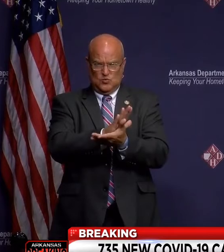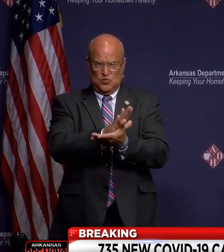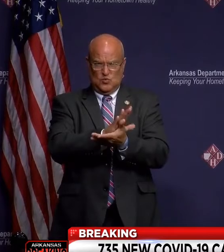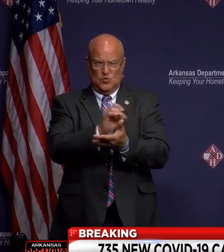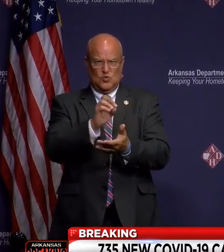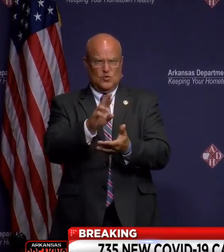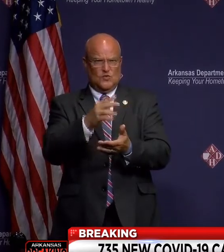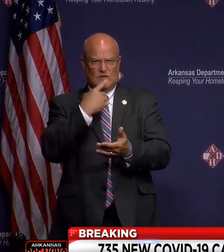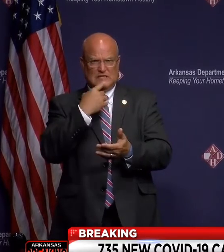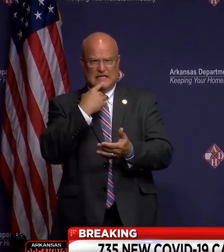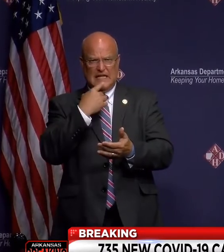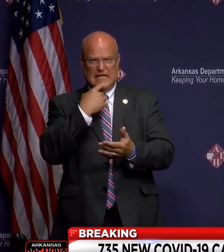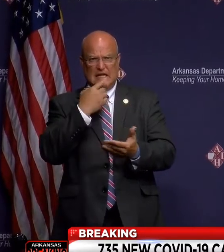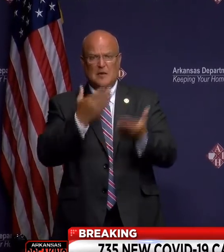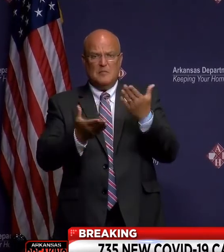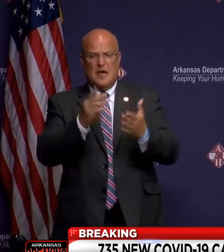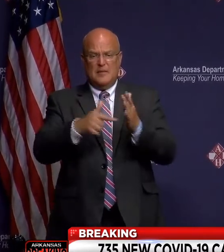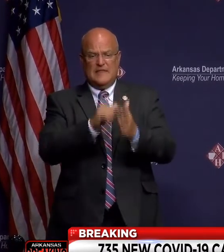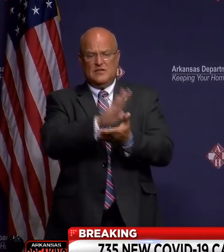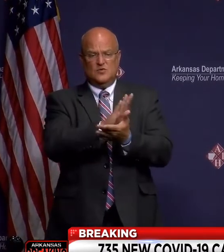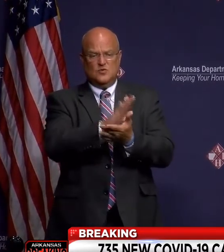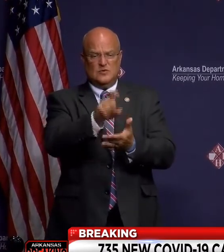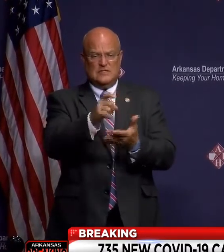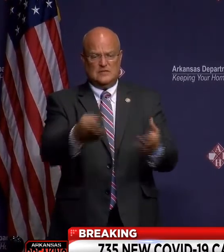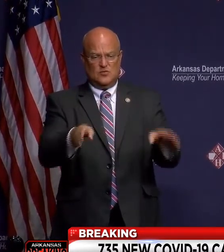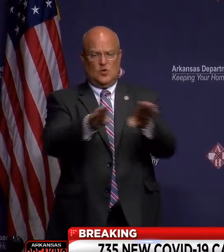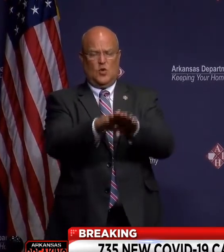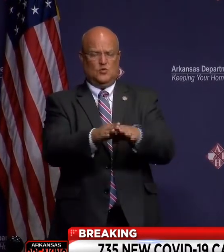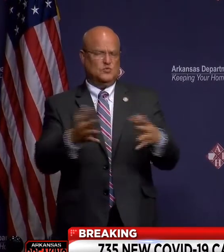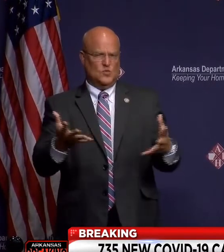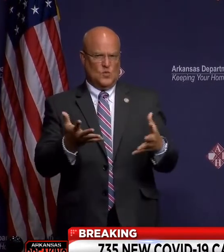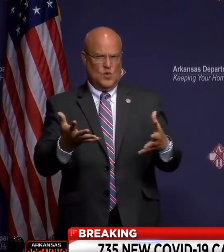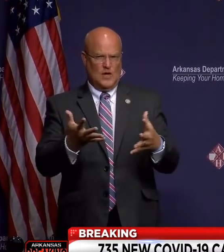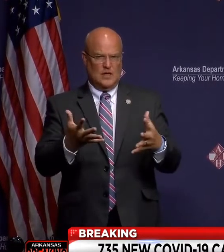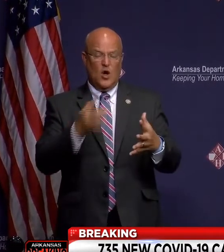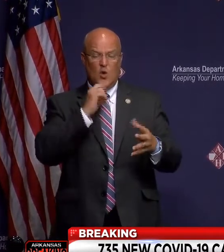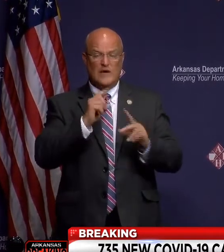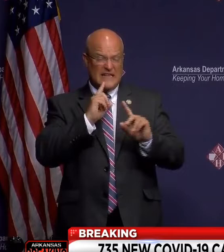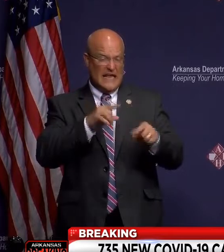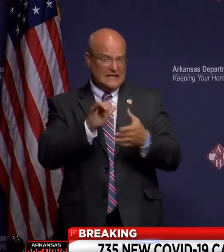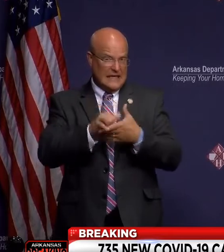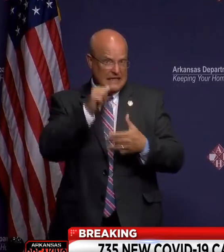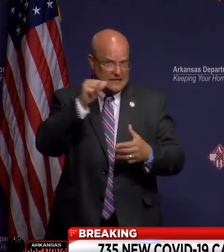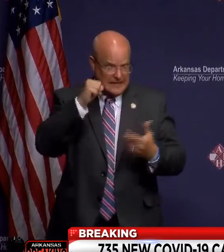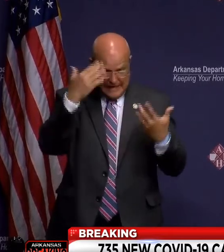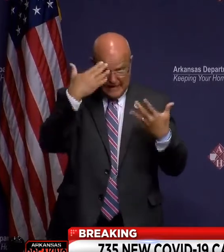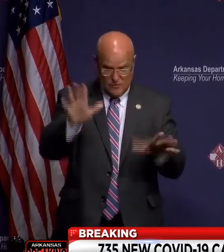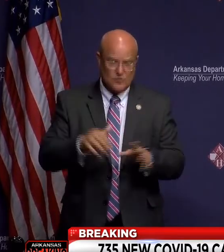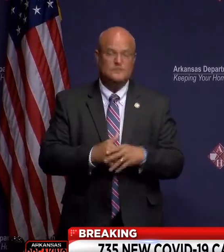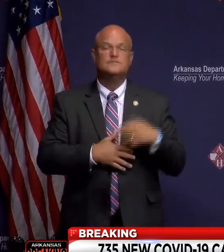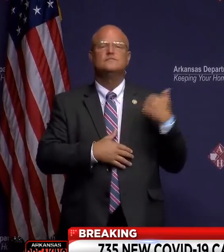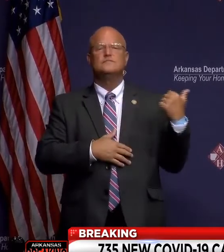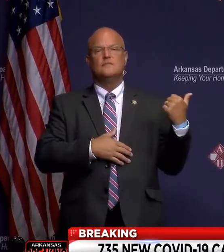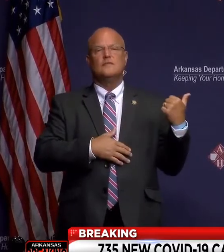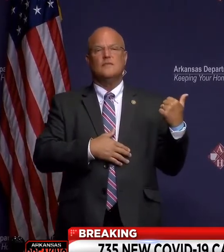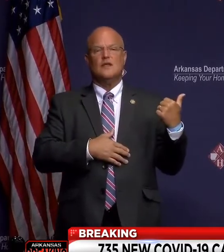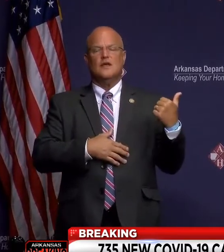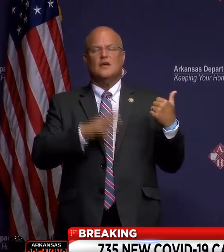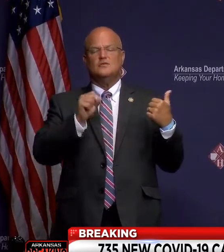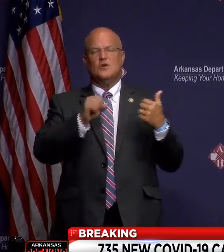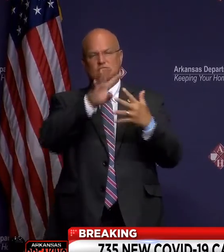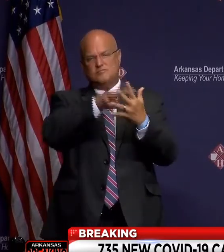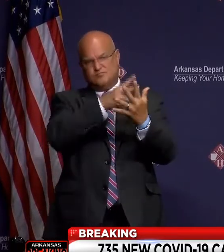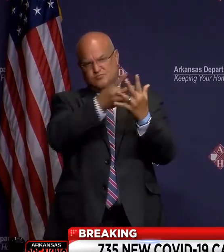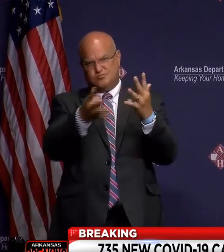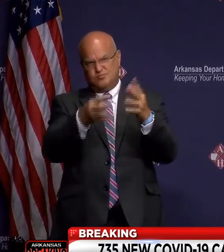or saying, you know, perhaps this school should close? Was there an answer to that yesterday? So the metrics